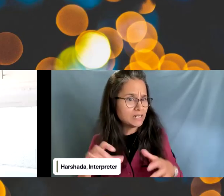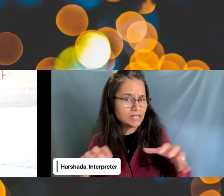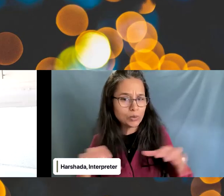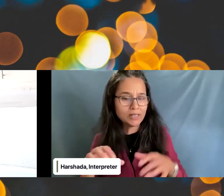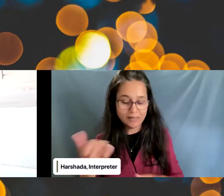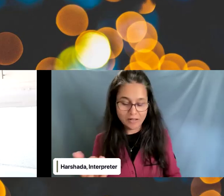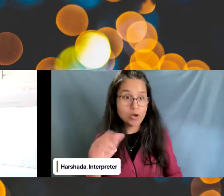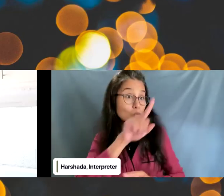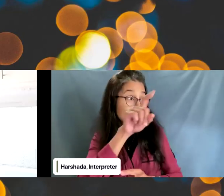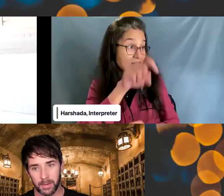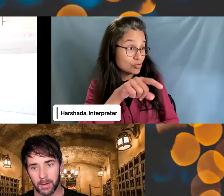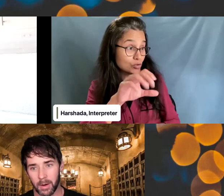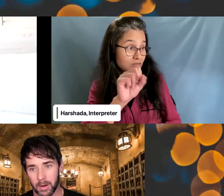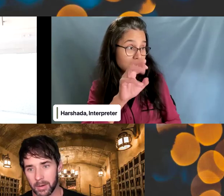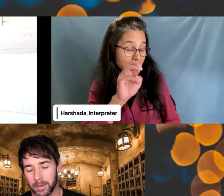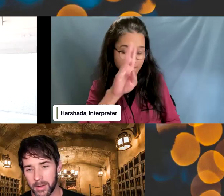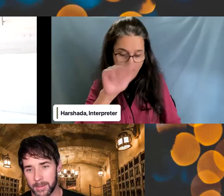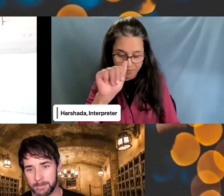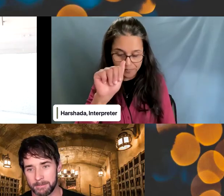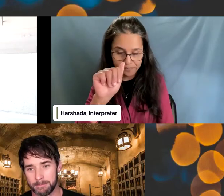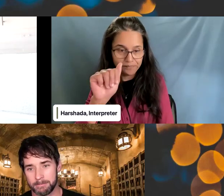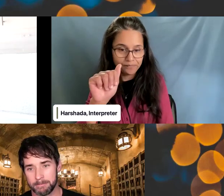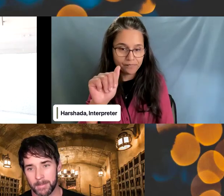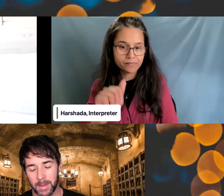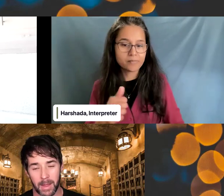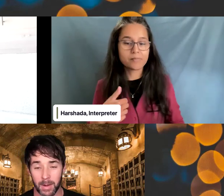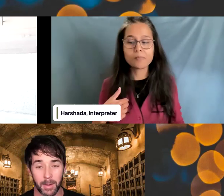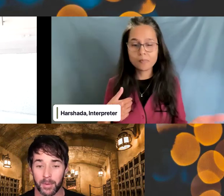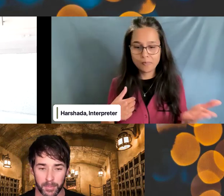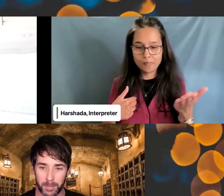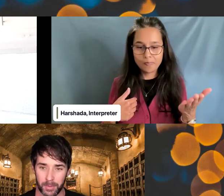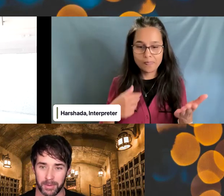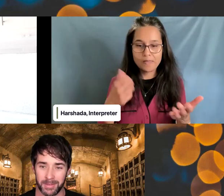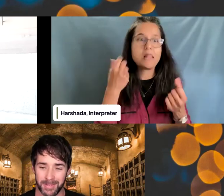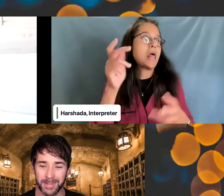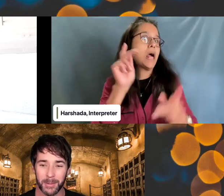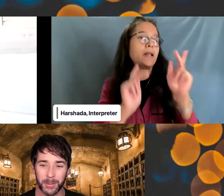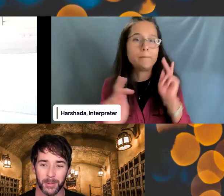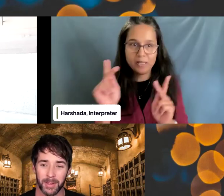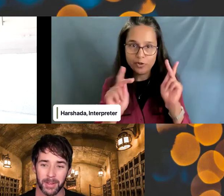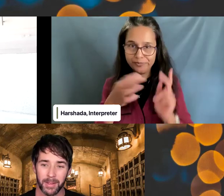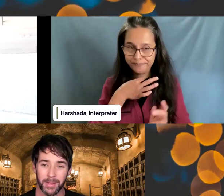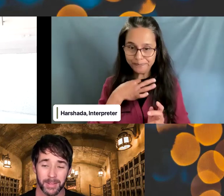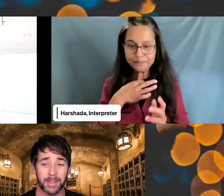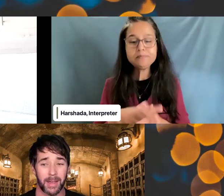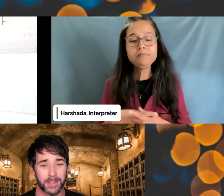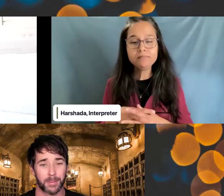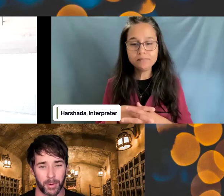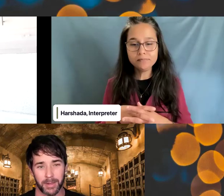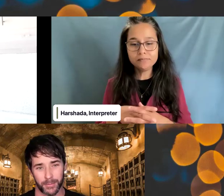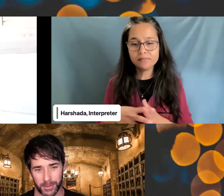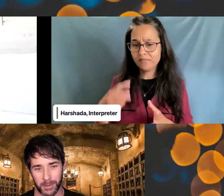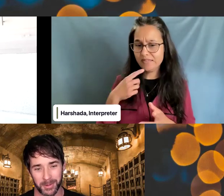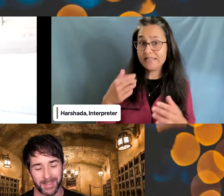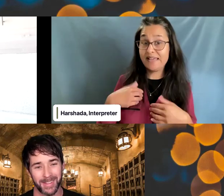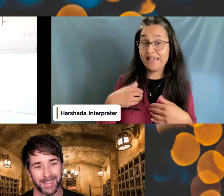Samba, Yeah. there are a number of people who say they have a